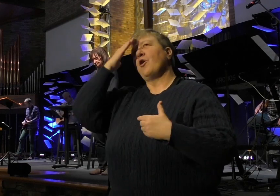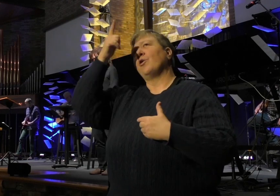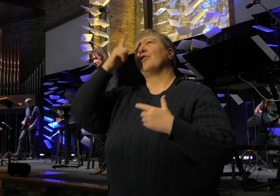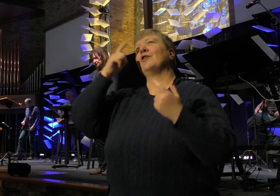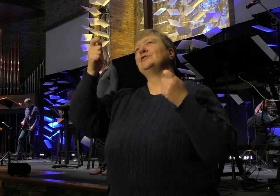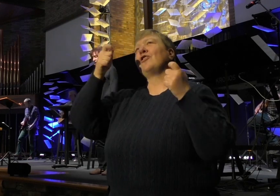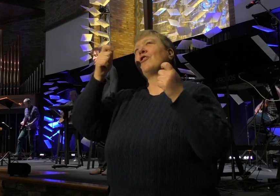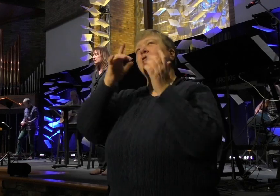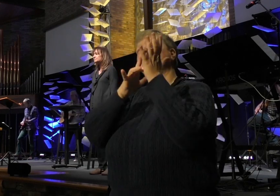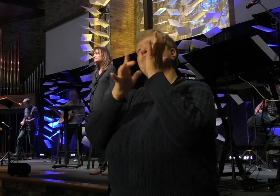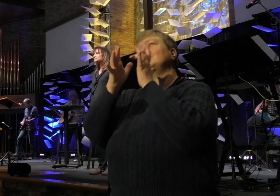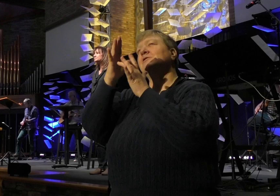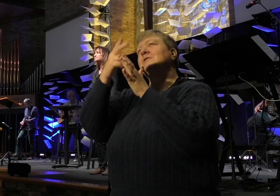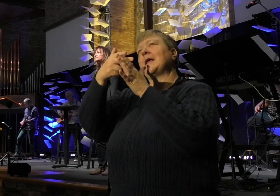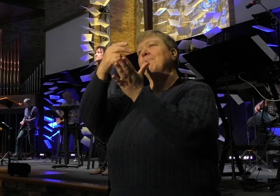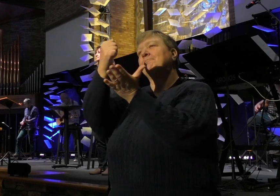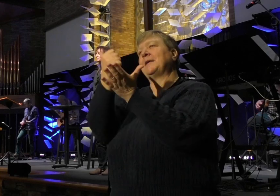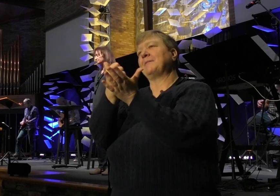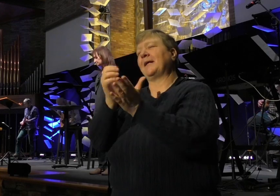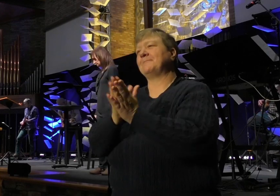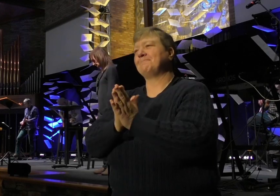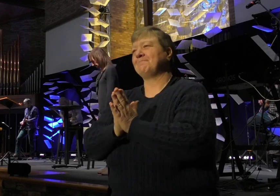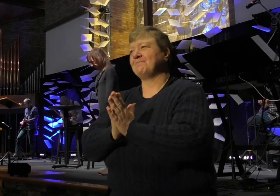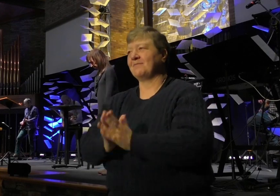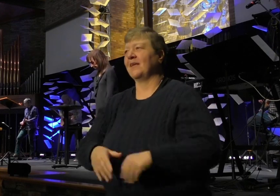pray, amen. Let's worship.